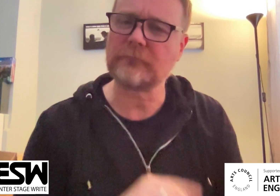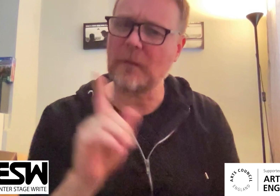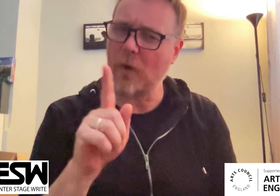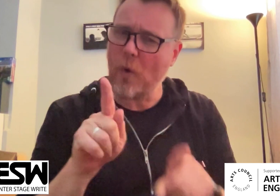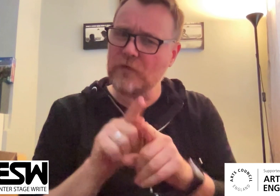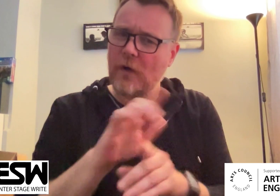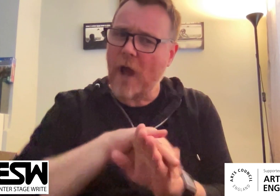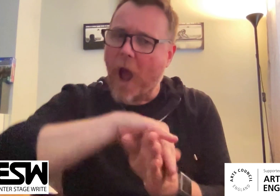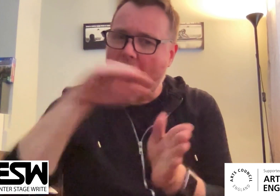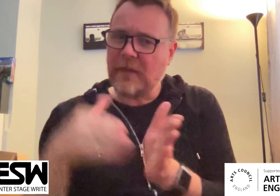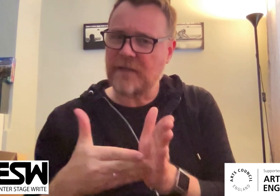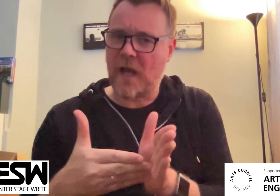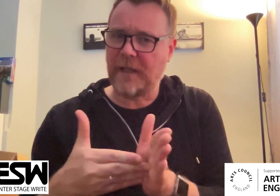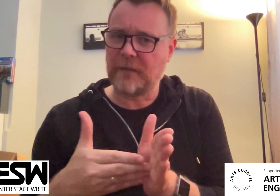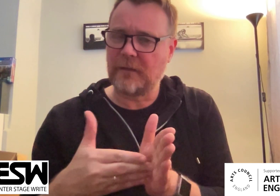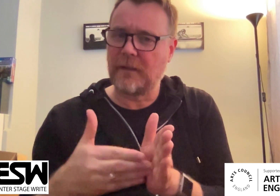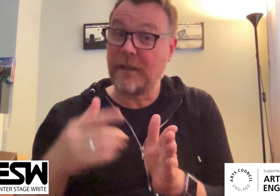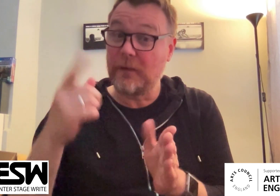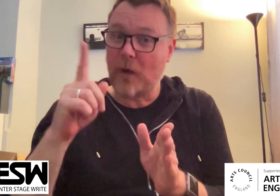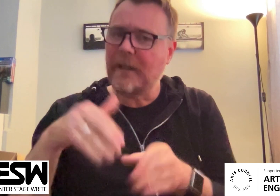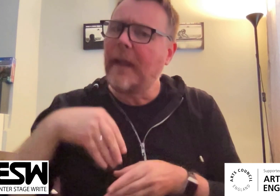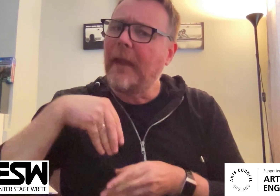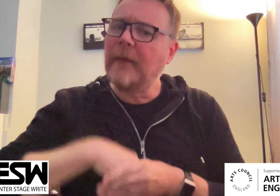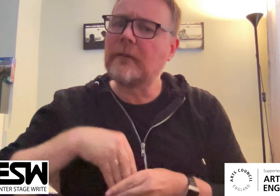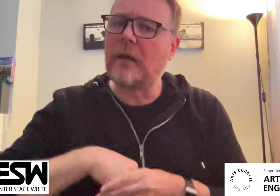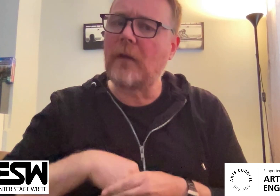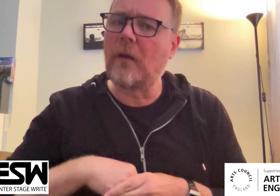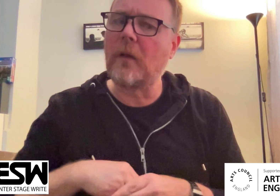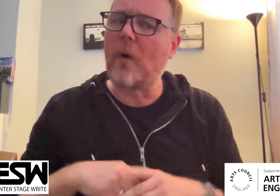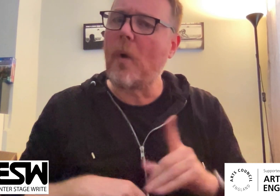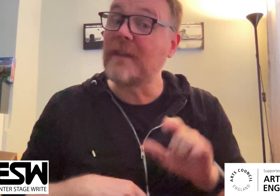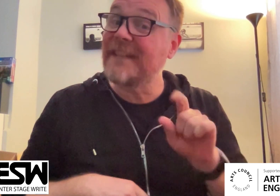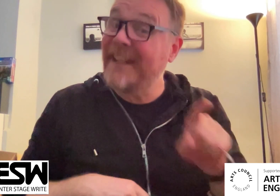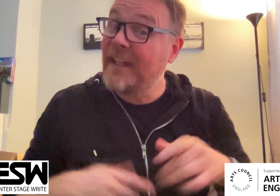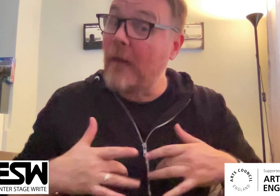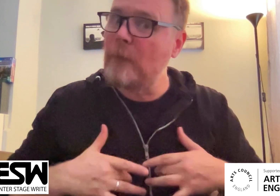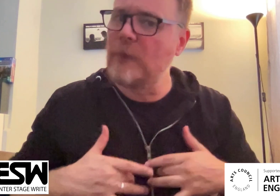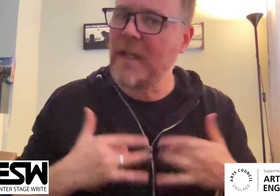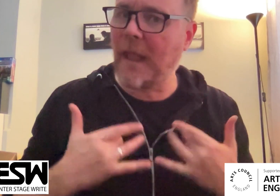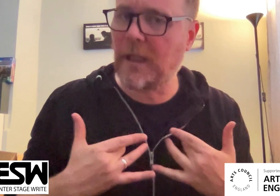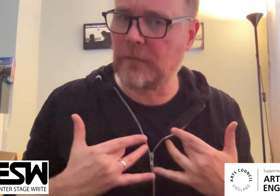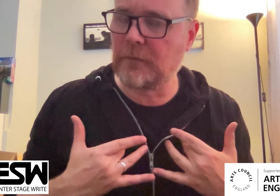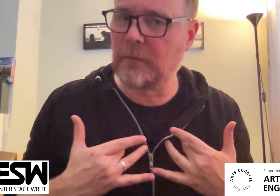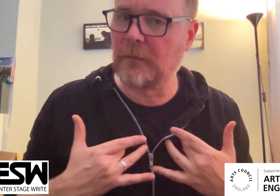character. That's his external characterization. That's what we see. But also there's the other side to